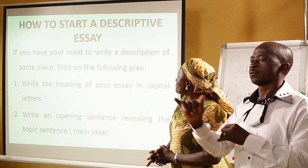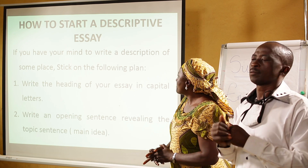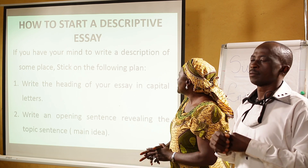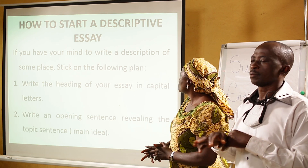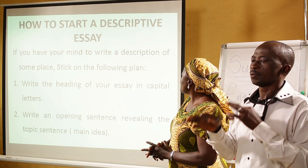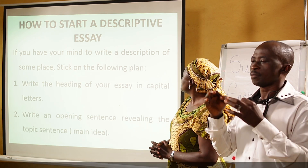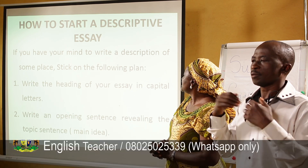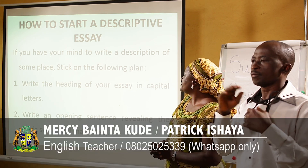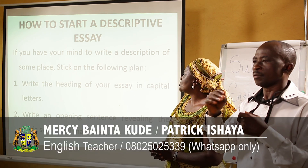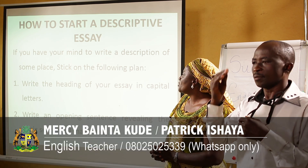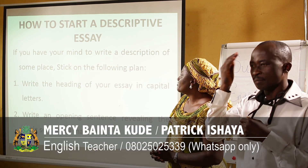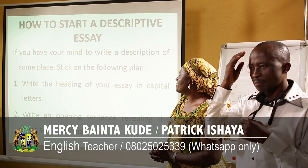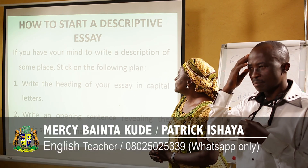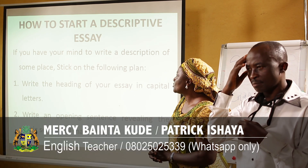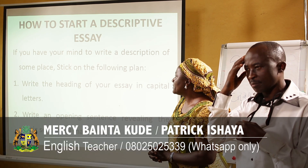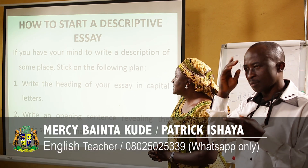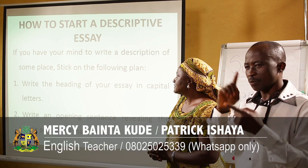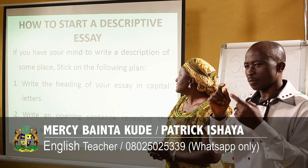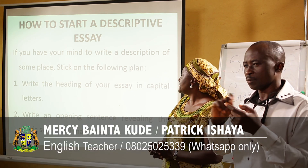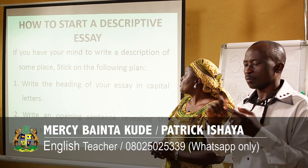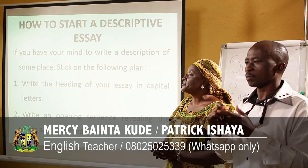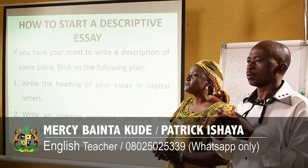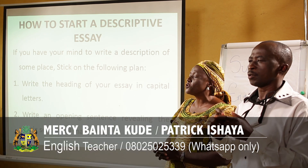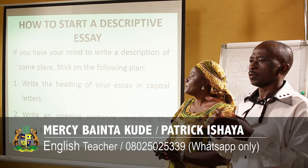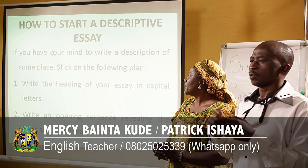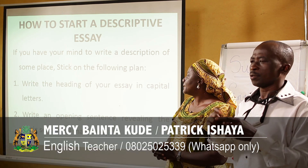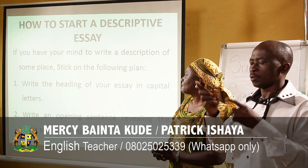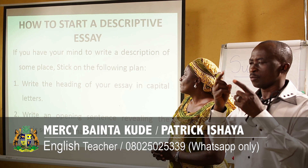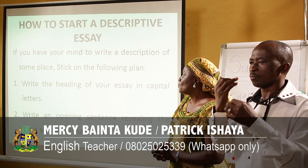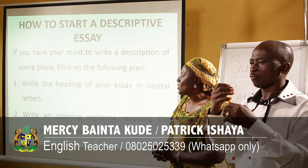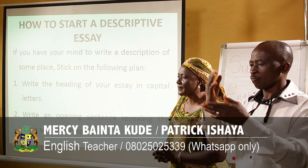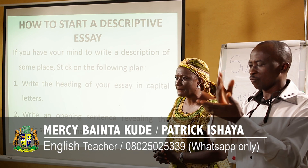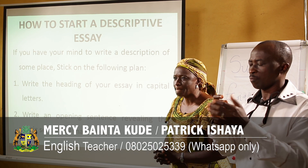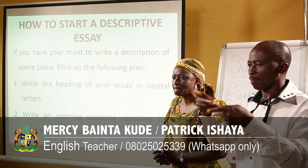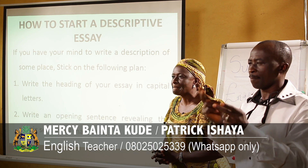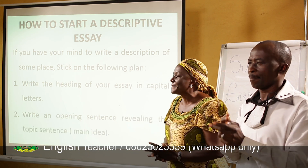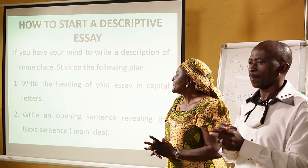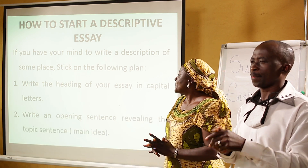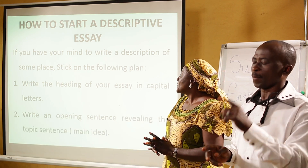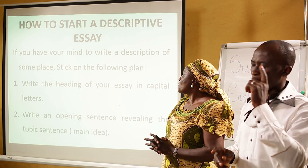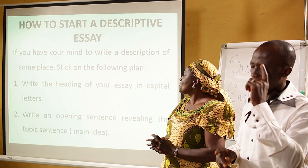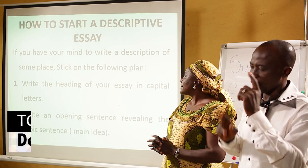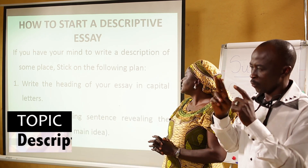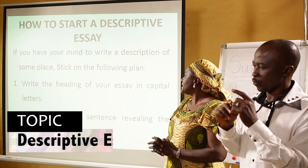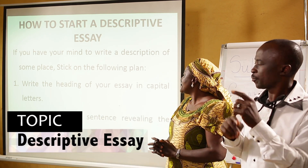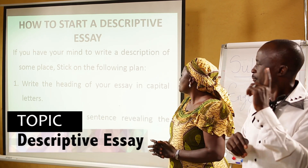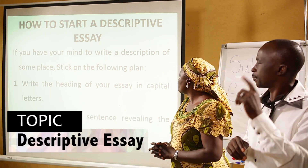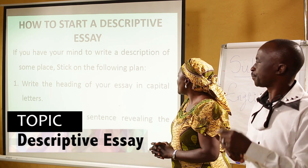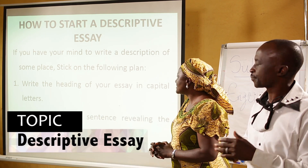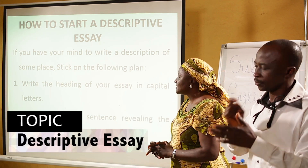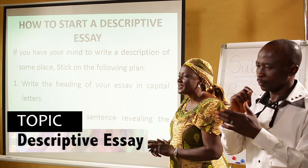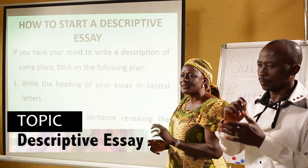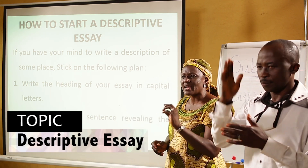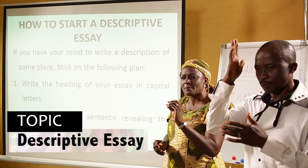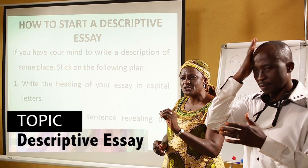If you have your mind to write a description of some place, stick on the following plan. 1, write the heading of